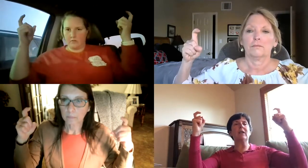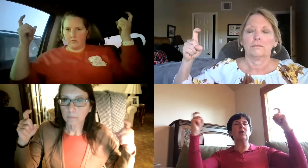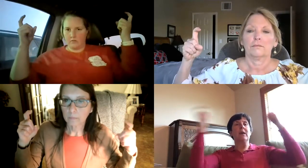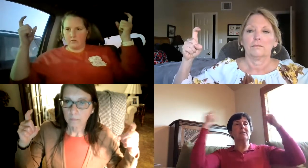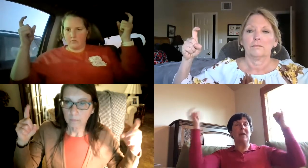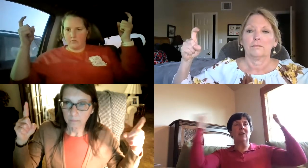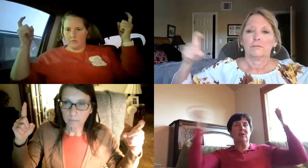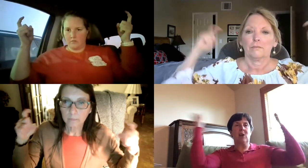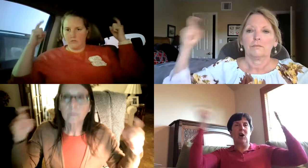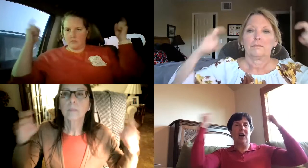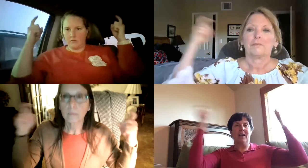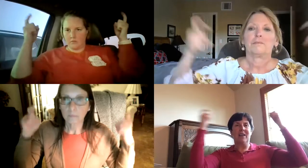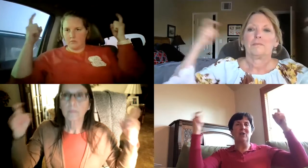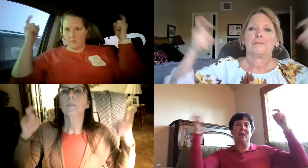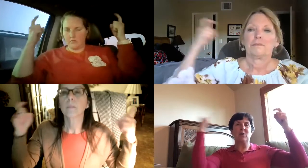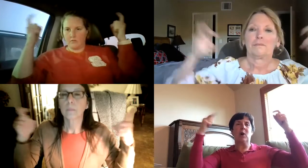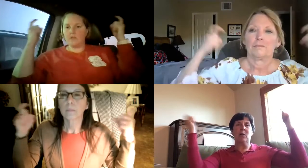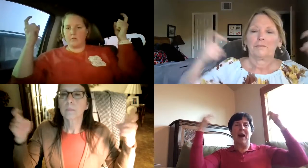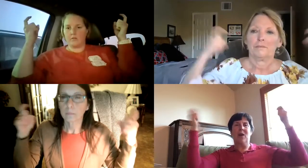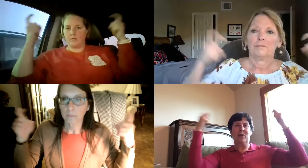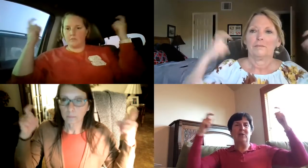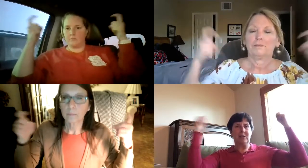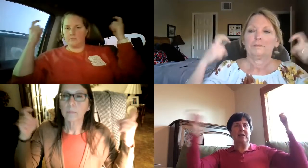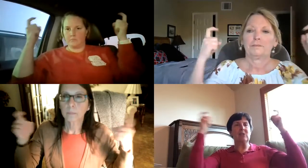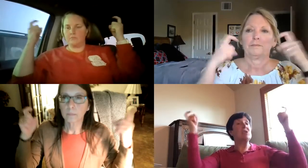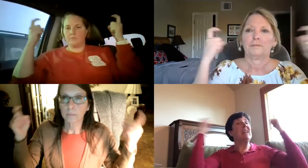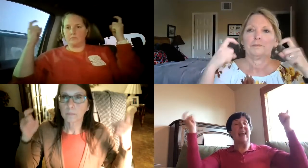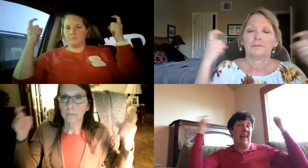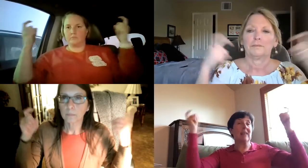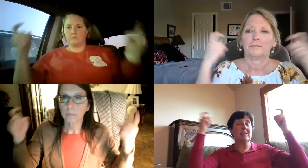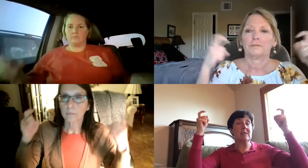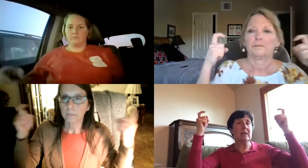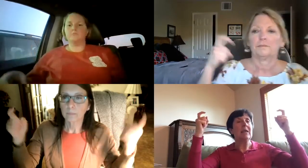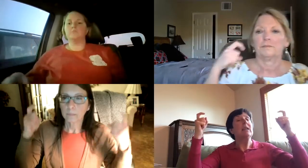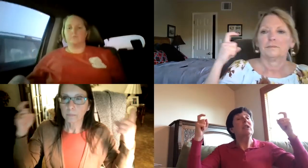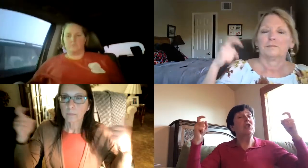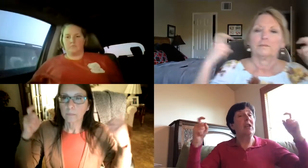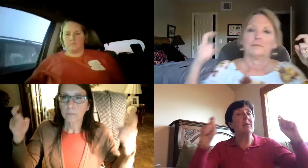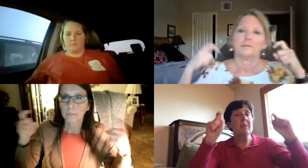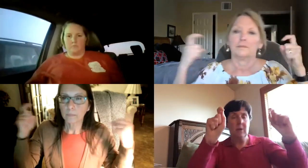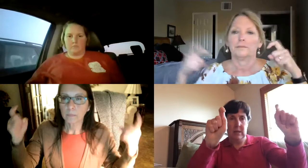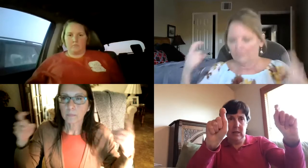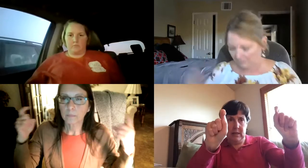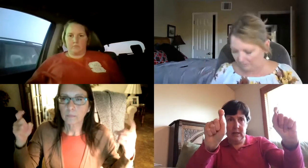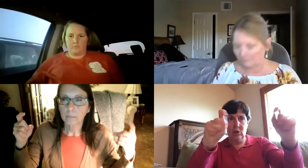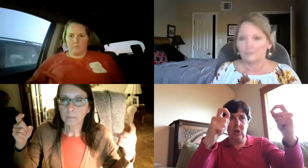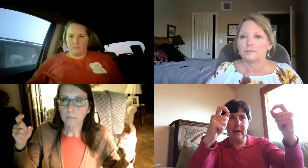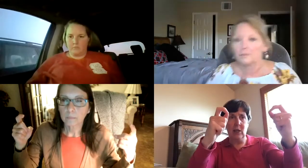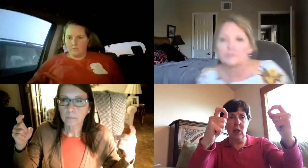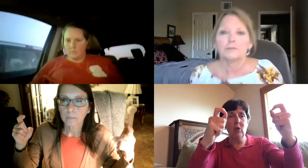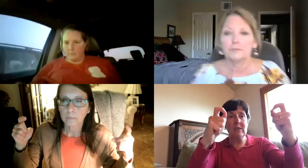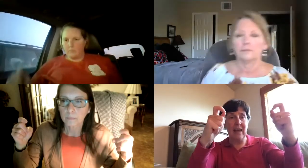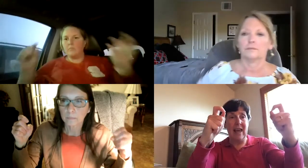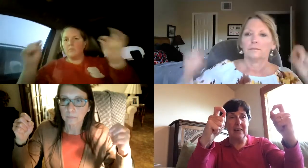holding the noisemakers on, you know, that twirl around those, it's just X. Gym is usually